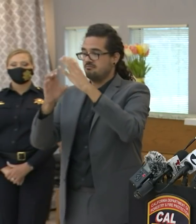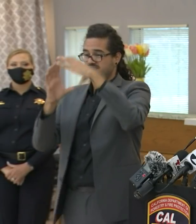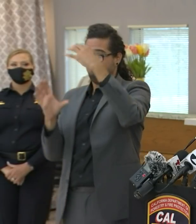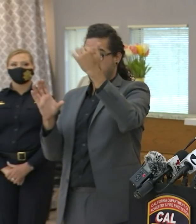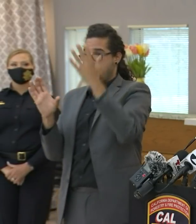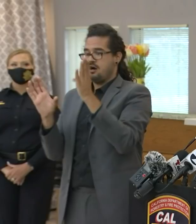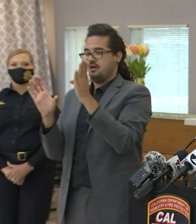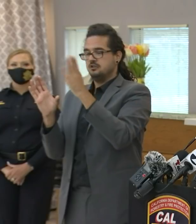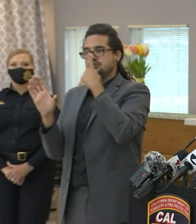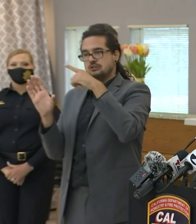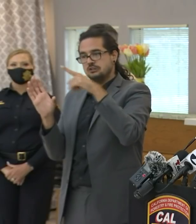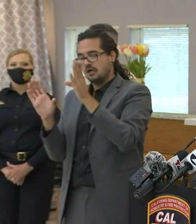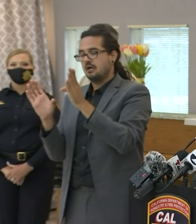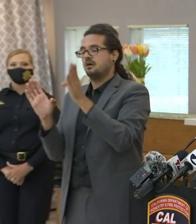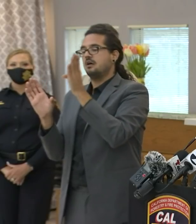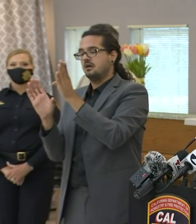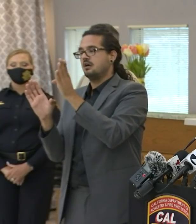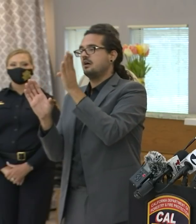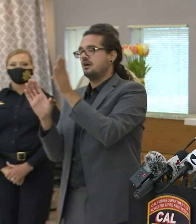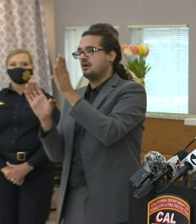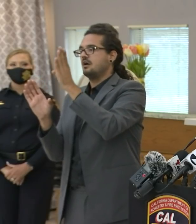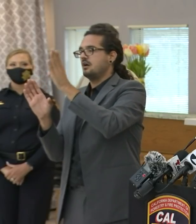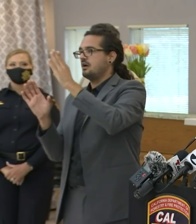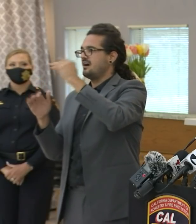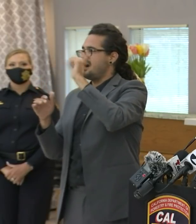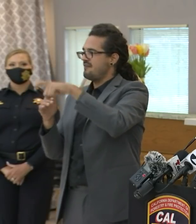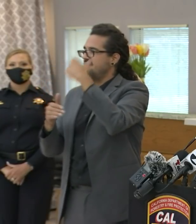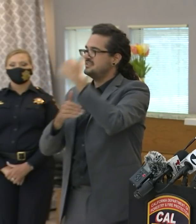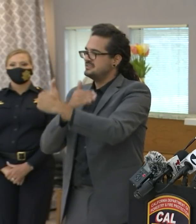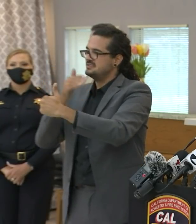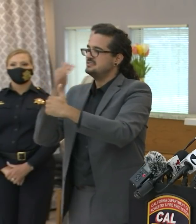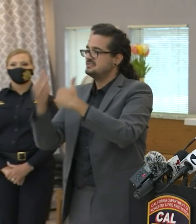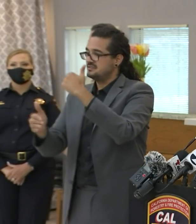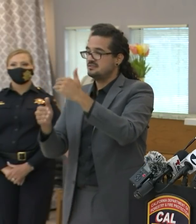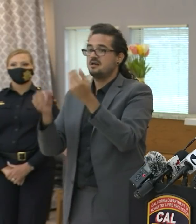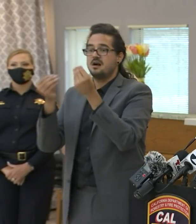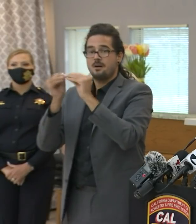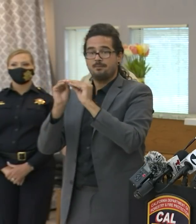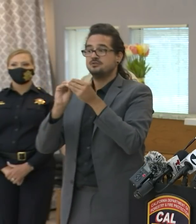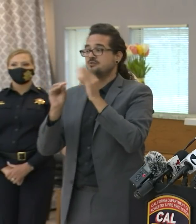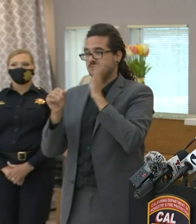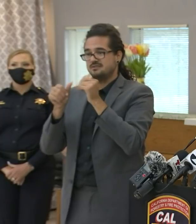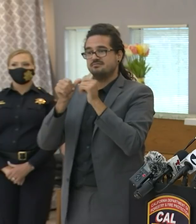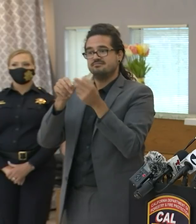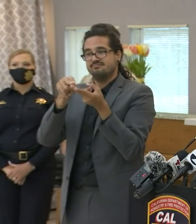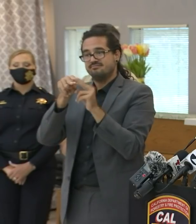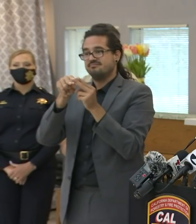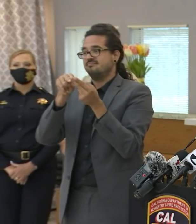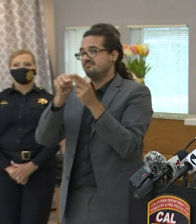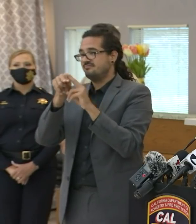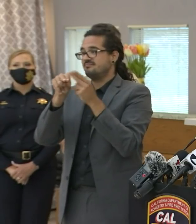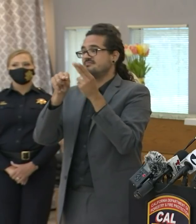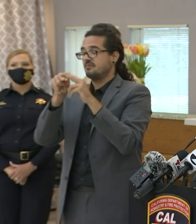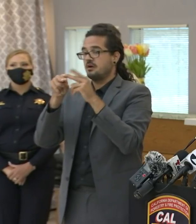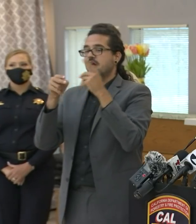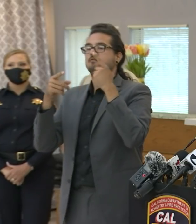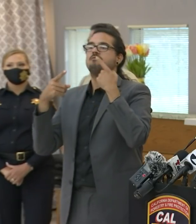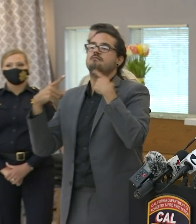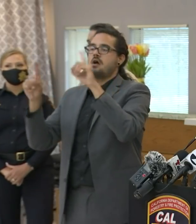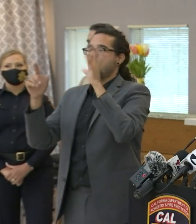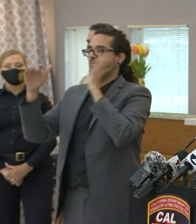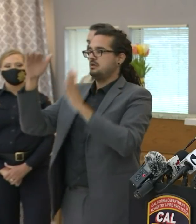see the numbers go up until they hit that plateau where they've gotten through most of the kind of inhabited areas. But it just takes time, and